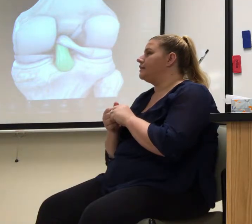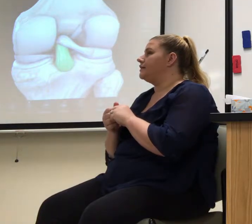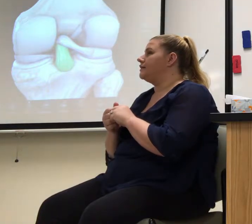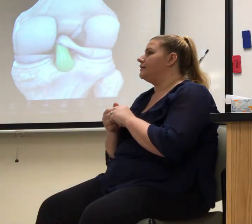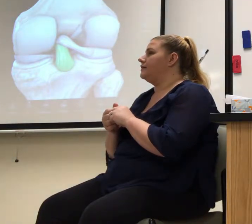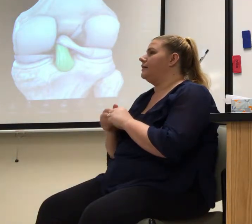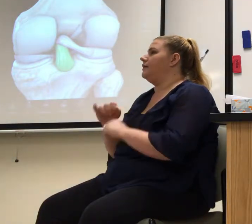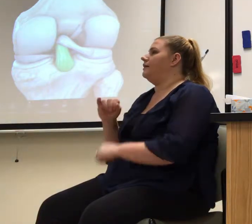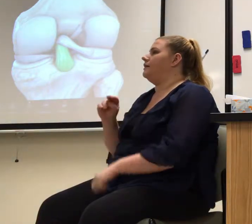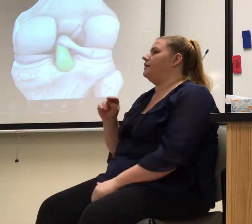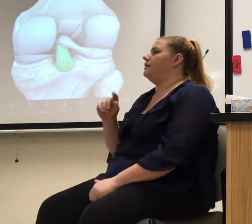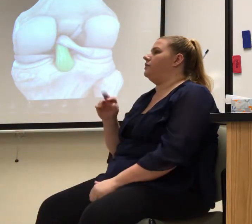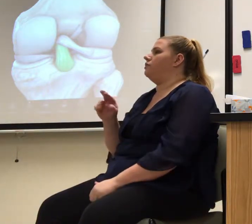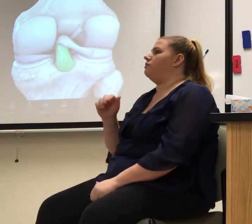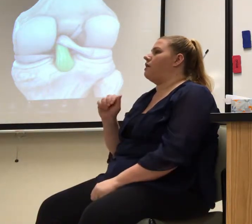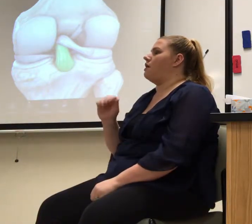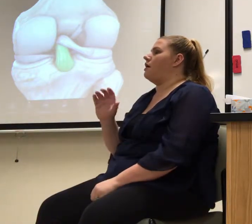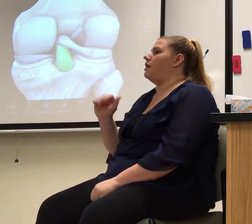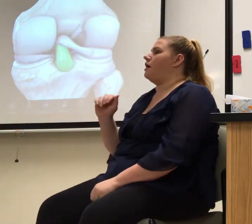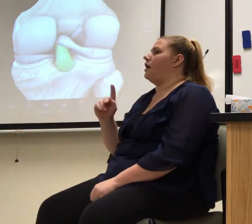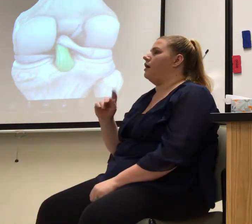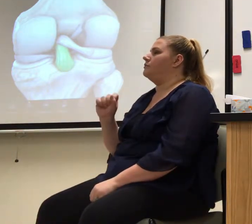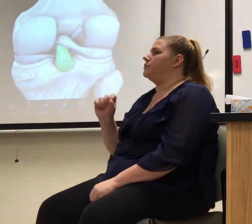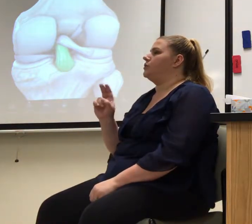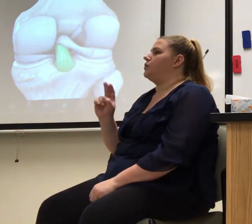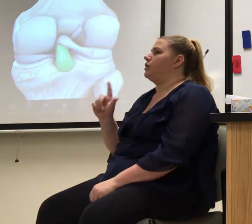intracapsular ligaments.